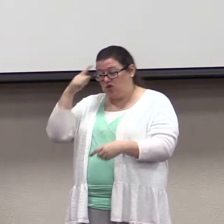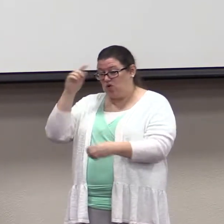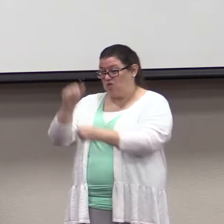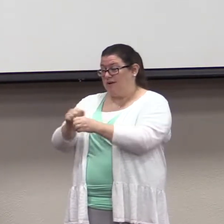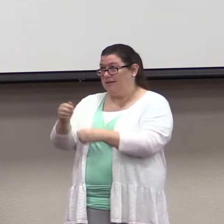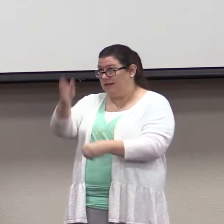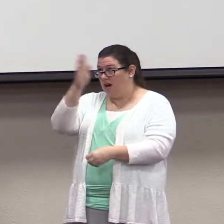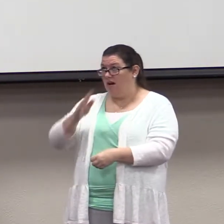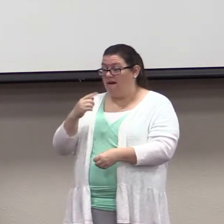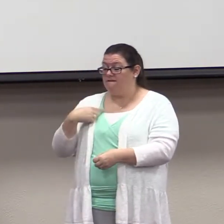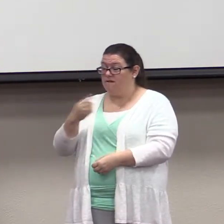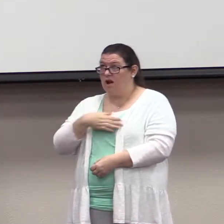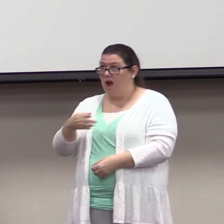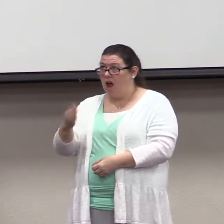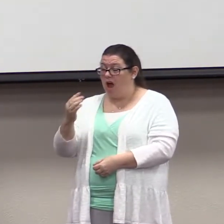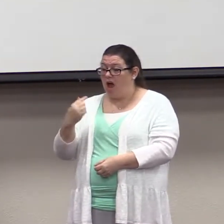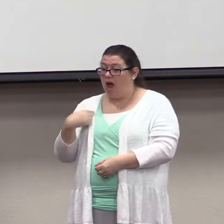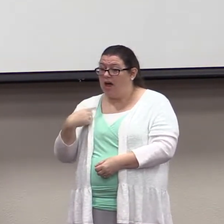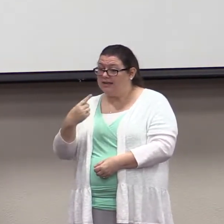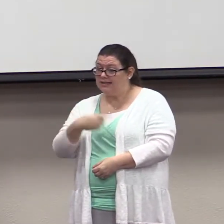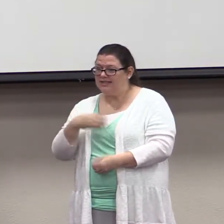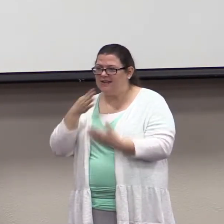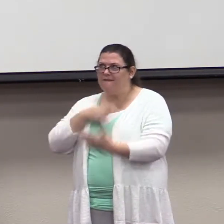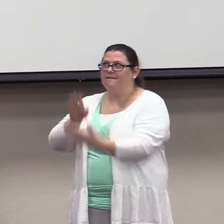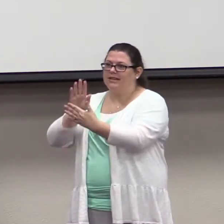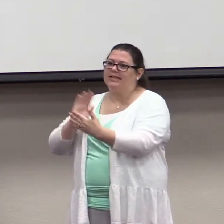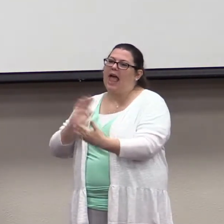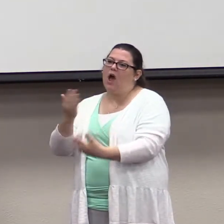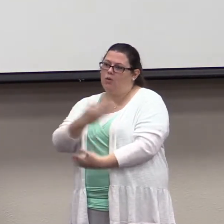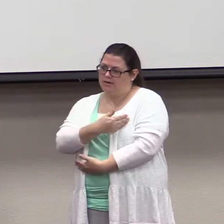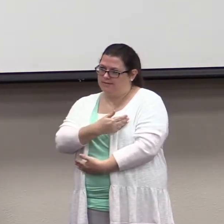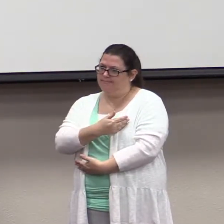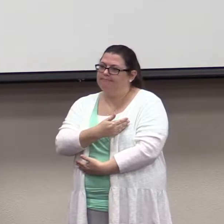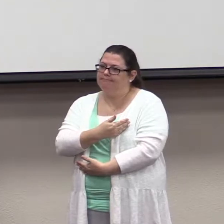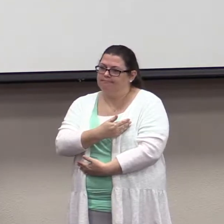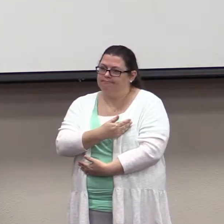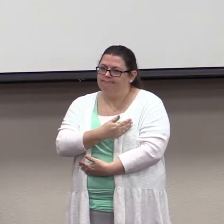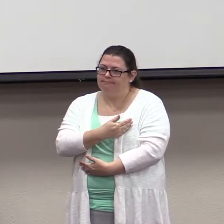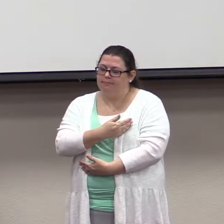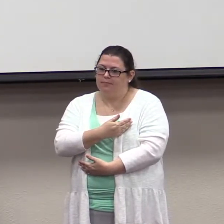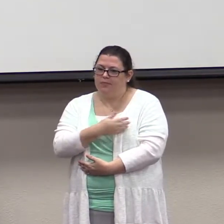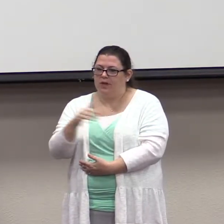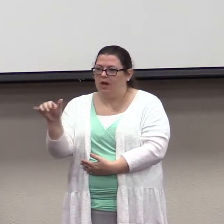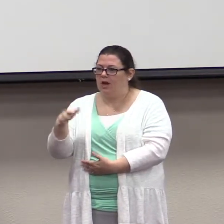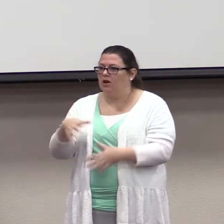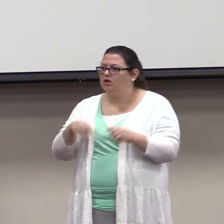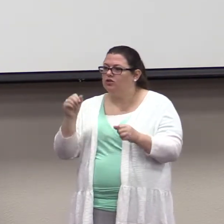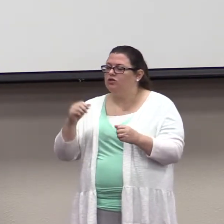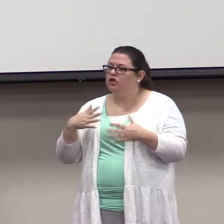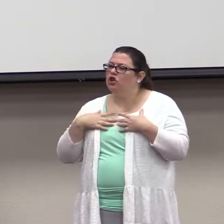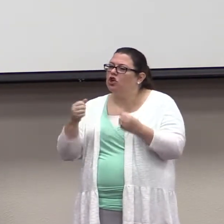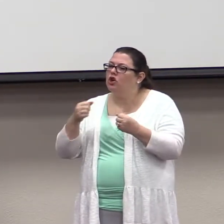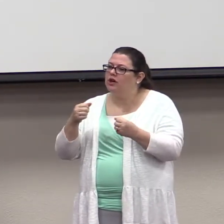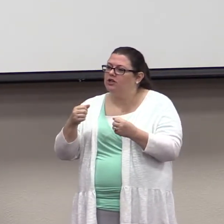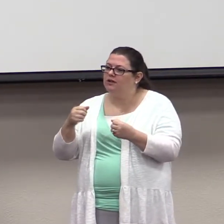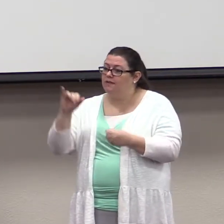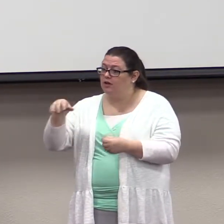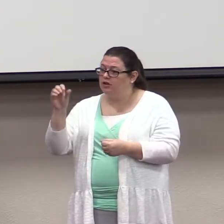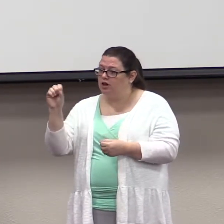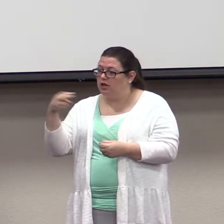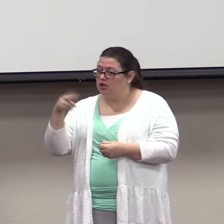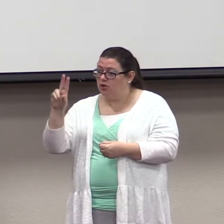land with the other spies, do you think that it also took courage for Joshua to be one of the two spies that said, "Let's go into